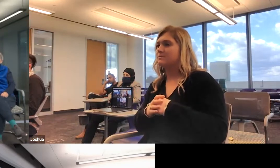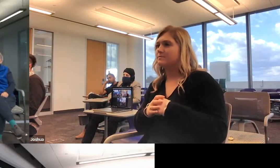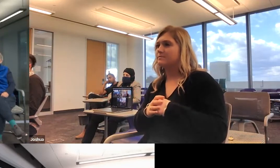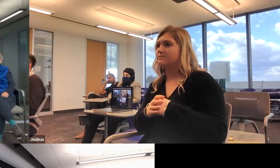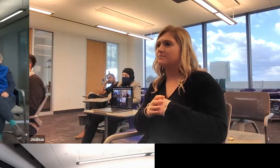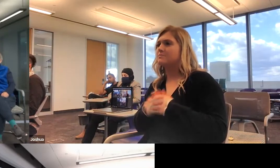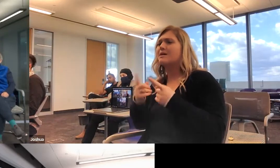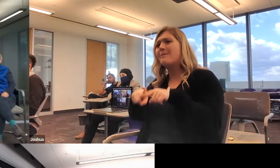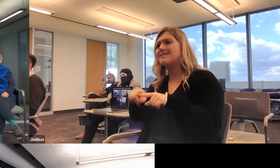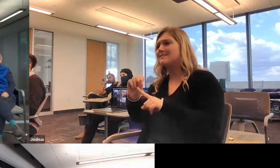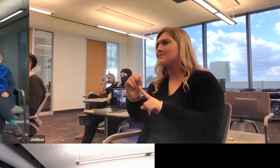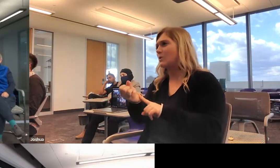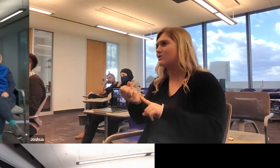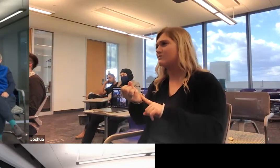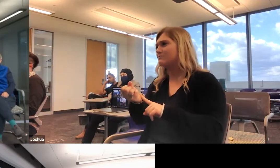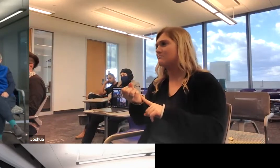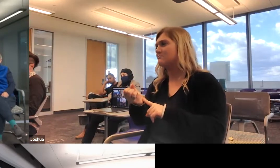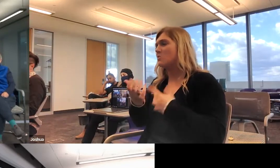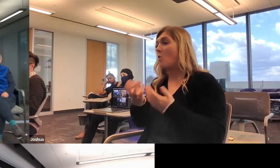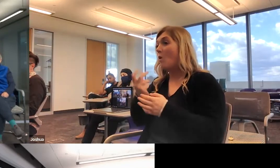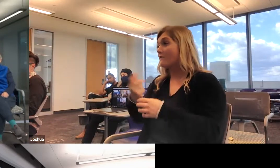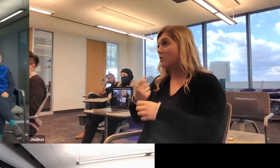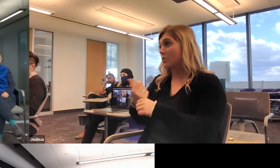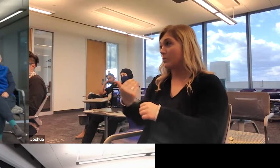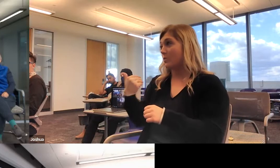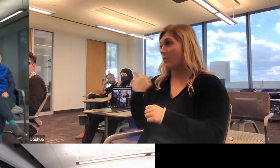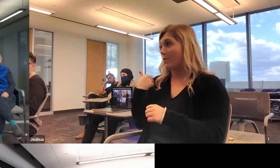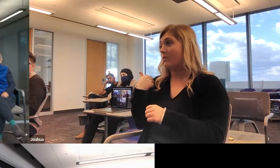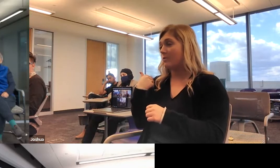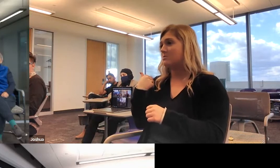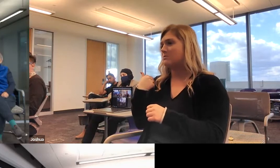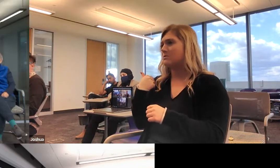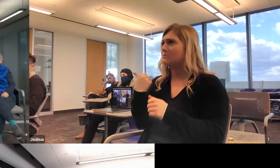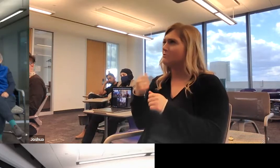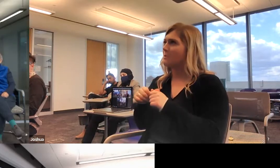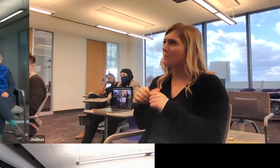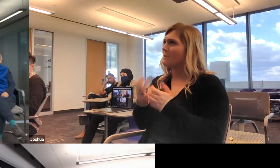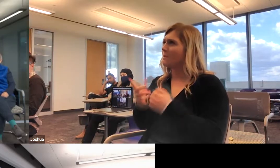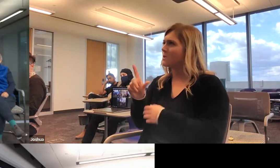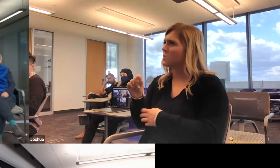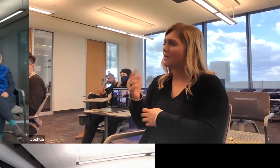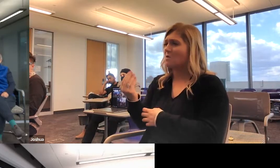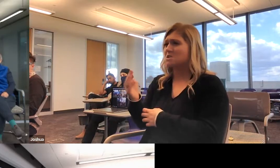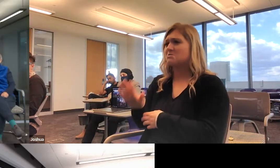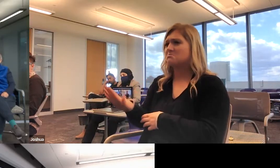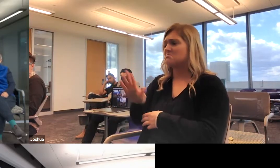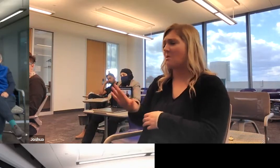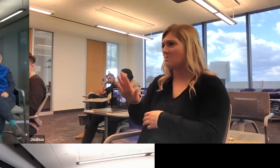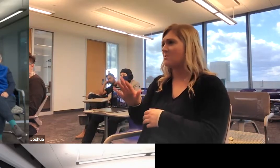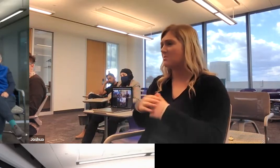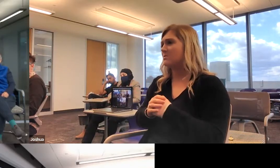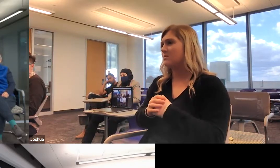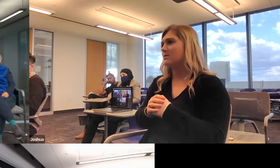It depends on the situation. So a couple of years ago, maybe 2014, I